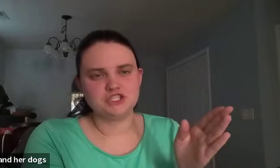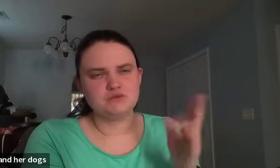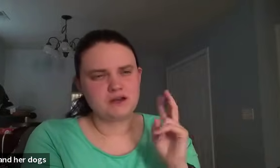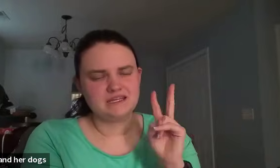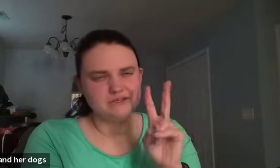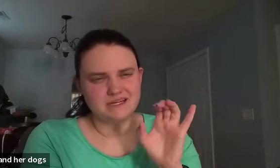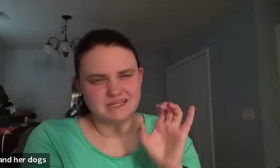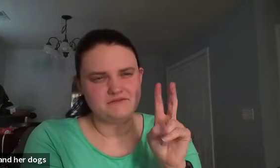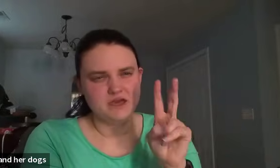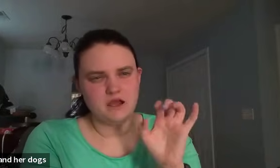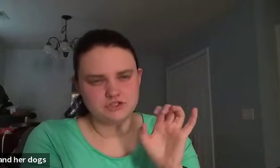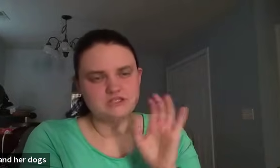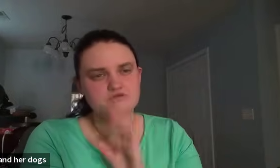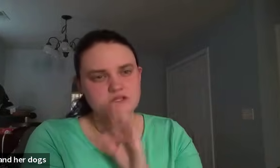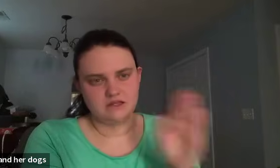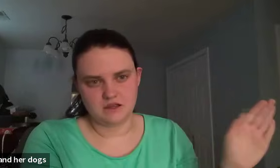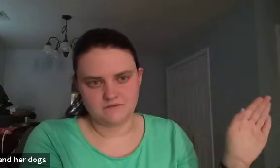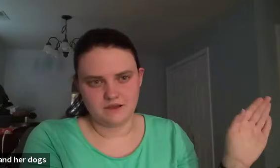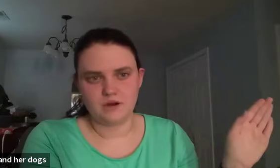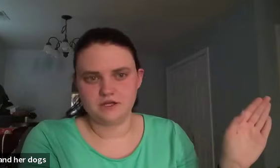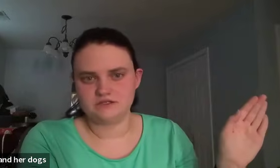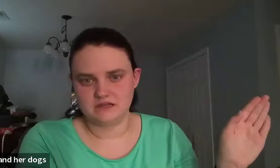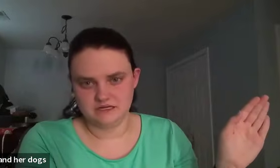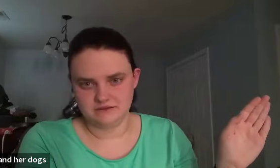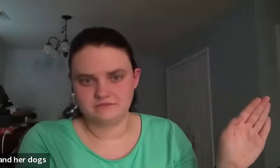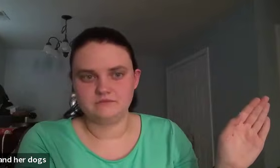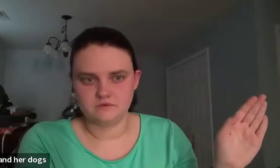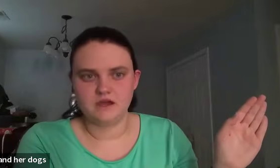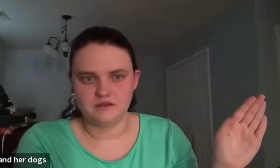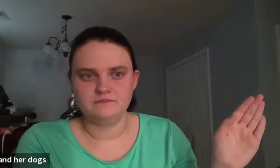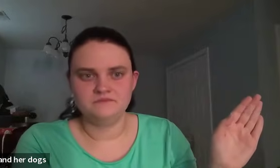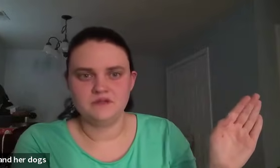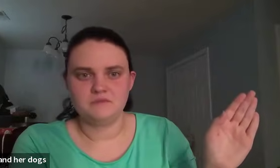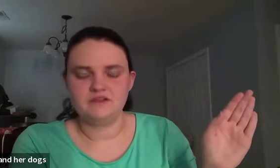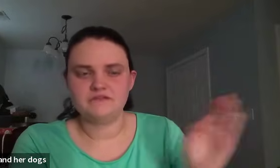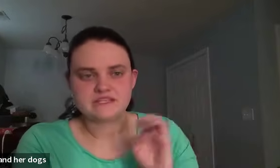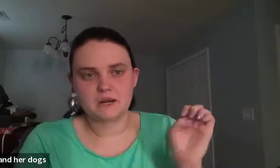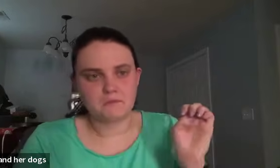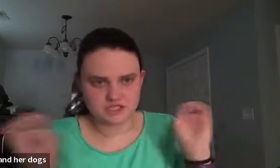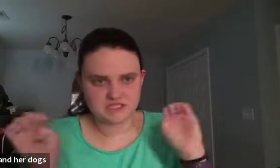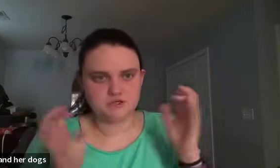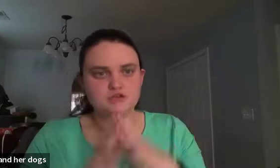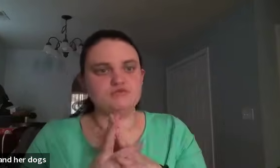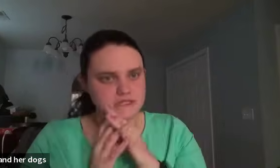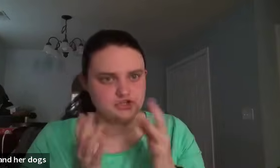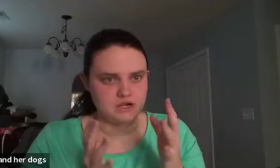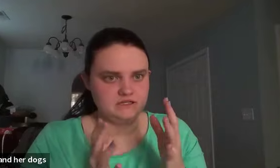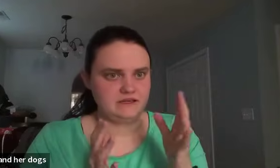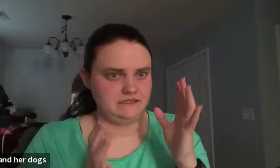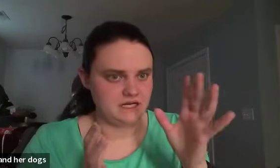just it's always nice to have that 100 to really clarify where you're signing. Okay. But if it's like an emergency where you're really trying to like get